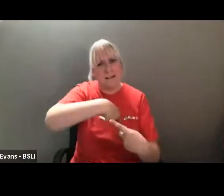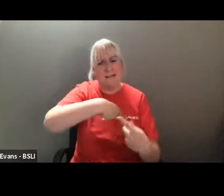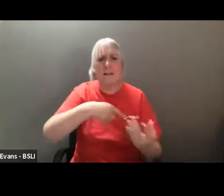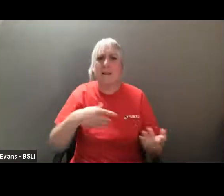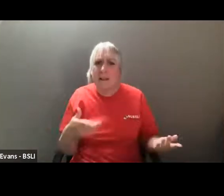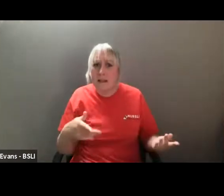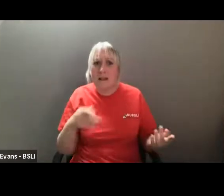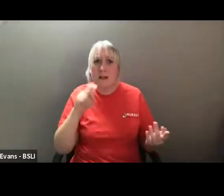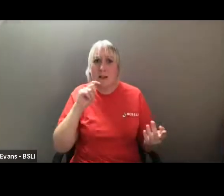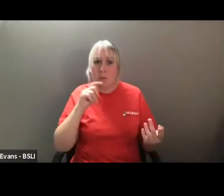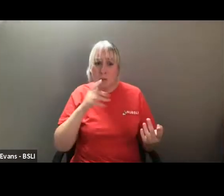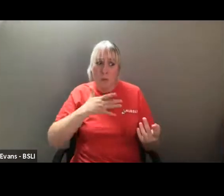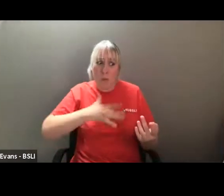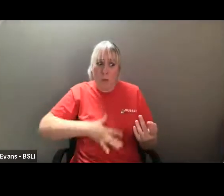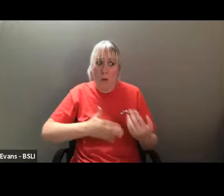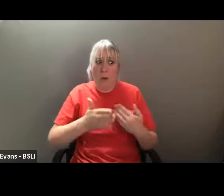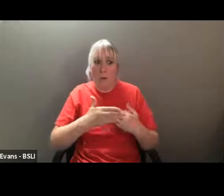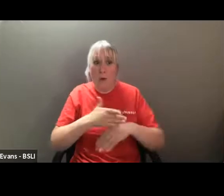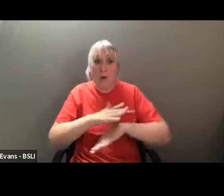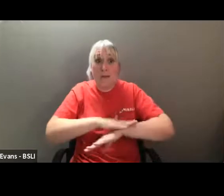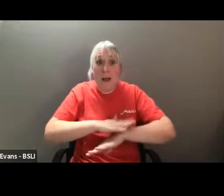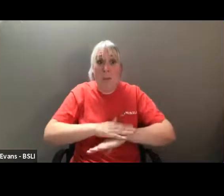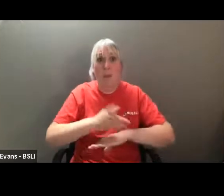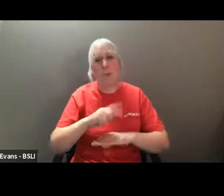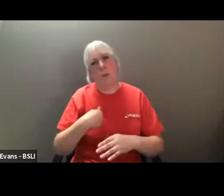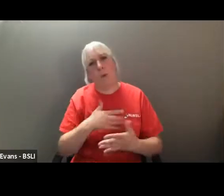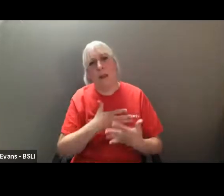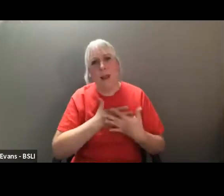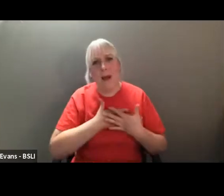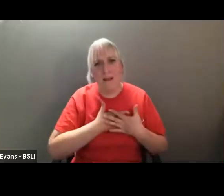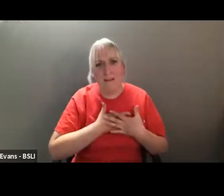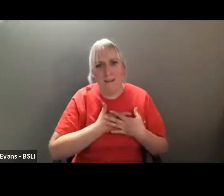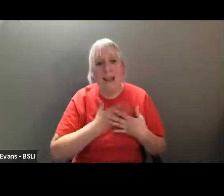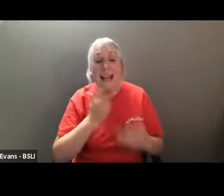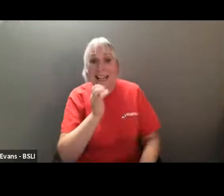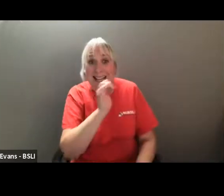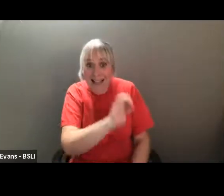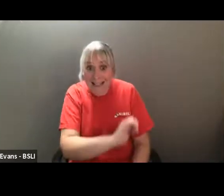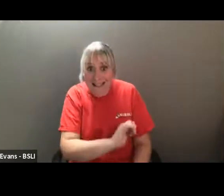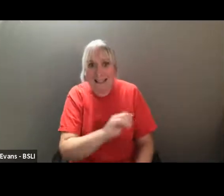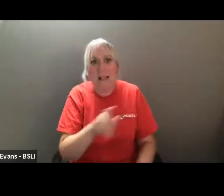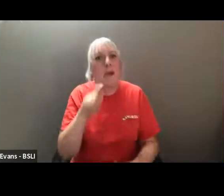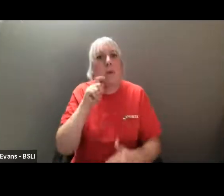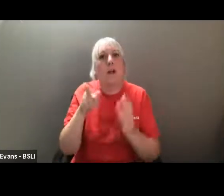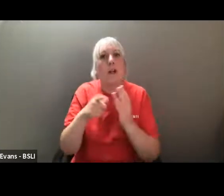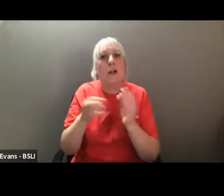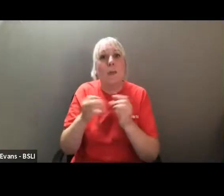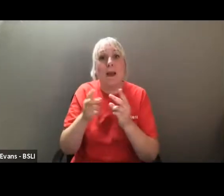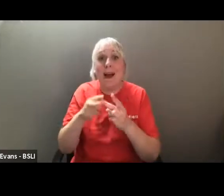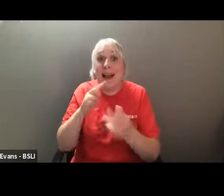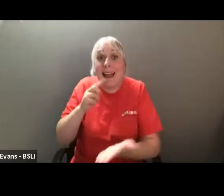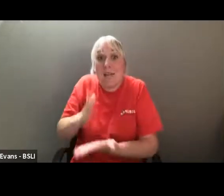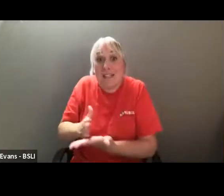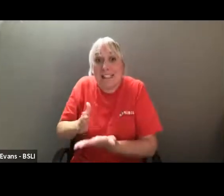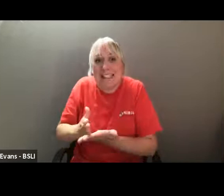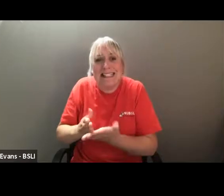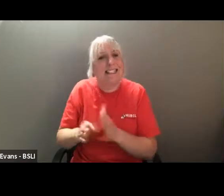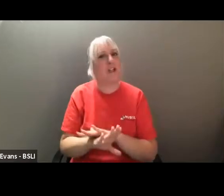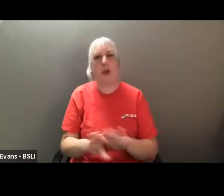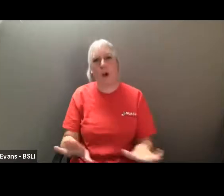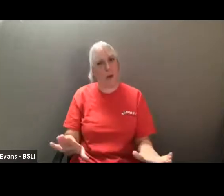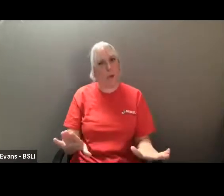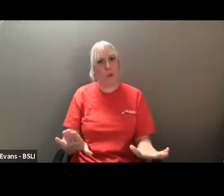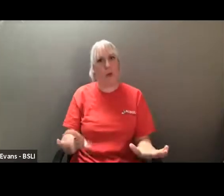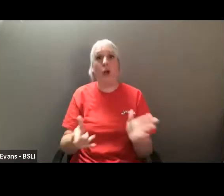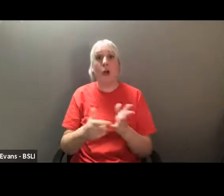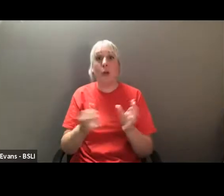more time with our loved ones and doing the things we enjoy? Absolutely. Does UBI guarantee this? Not at all. It guarantees